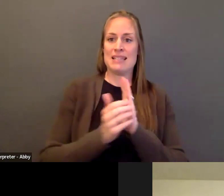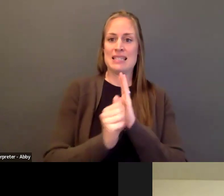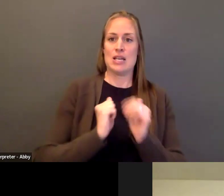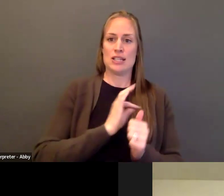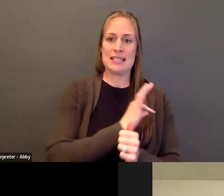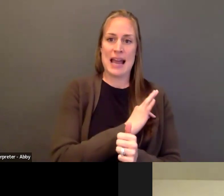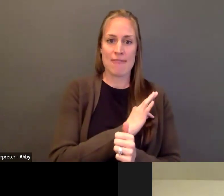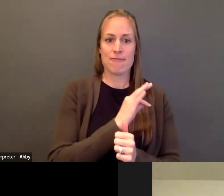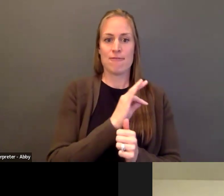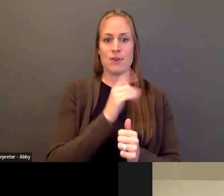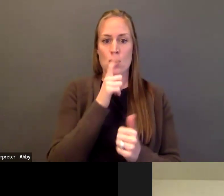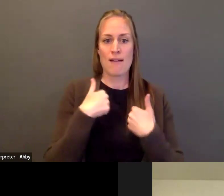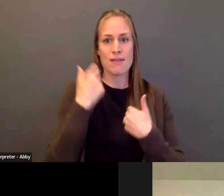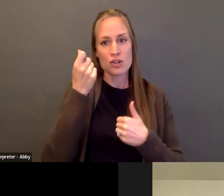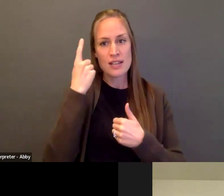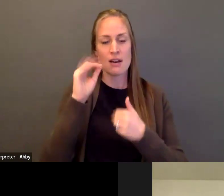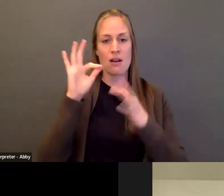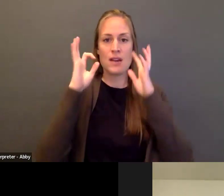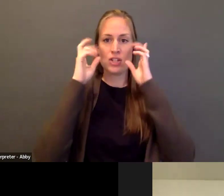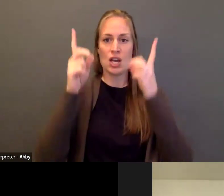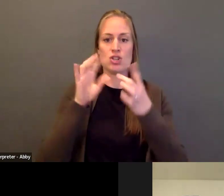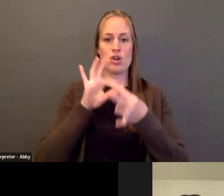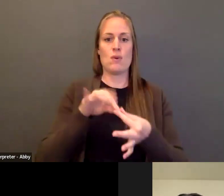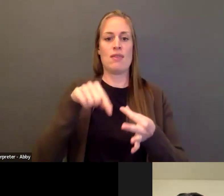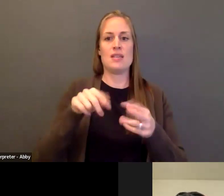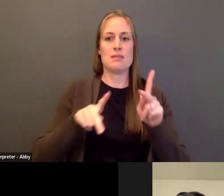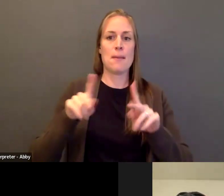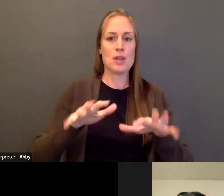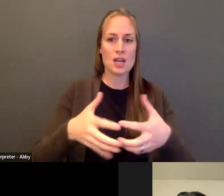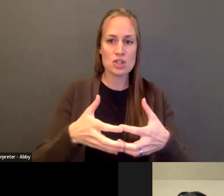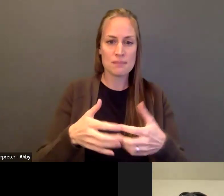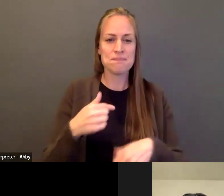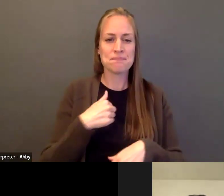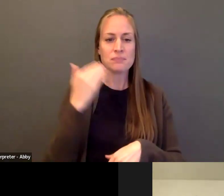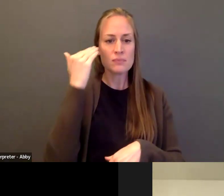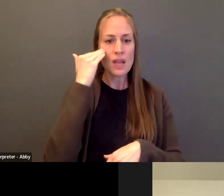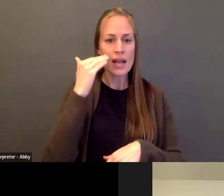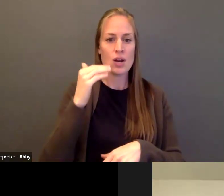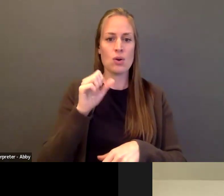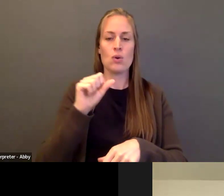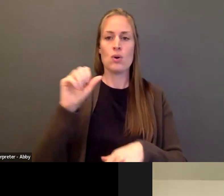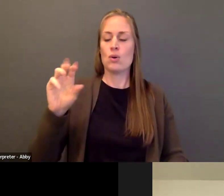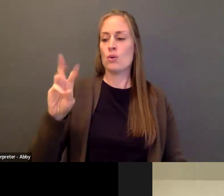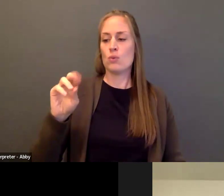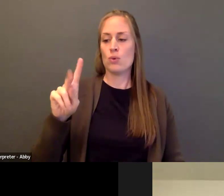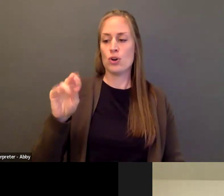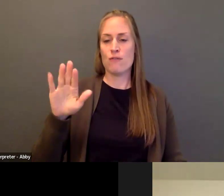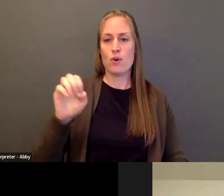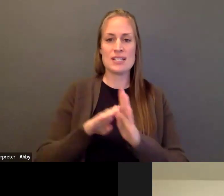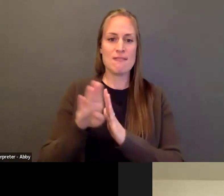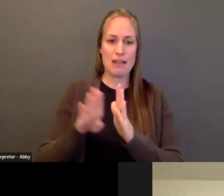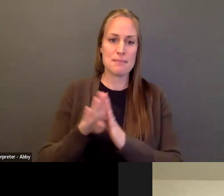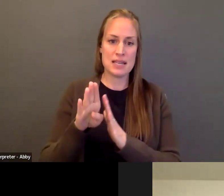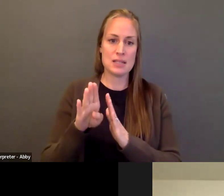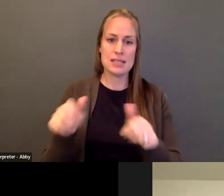population. I know that workforce development is a challenge in most places in mental health and in the developmental disability